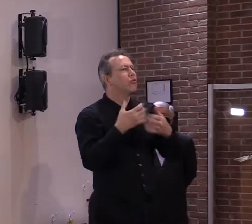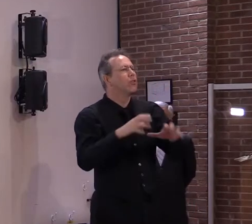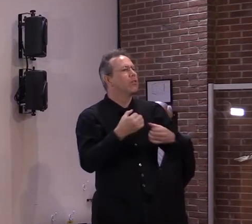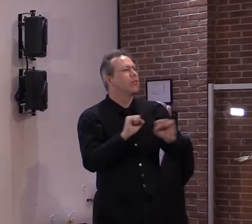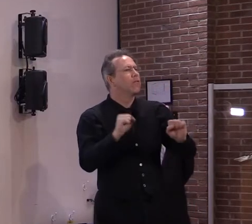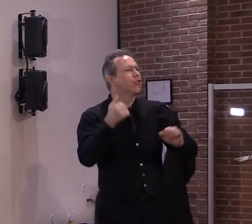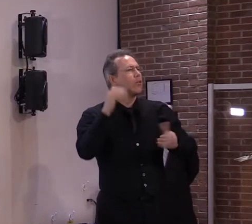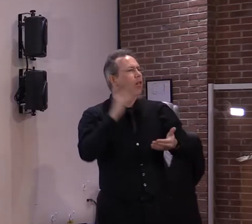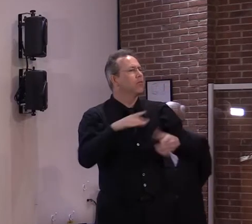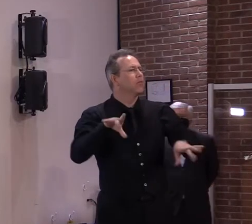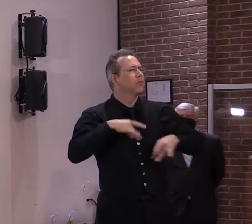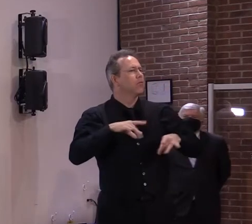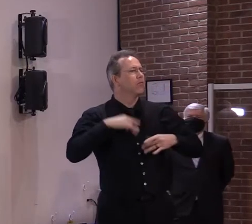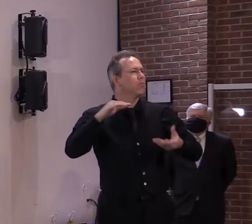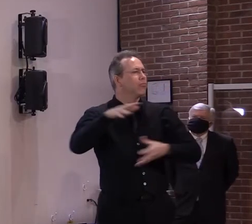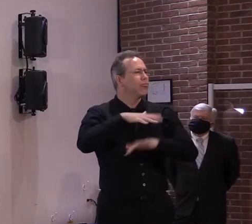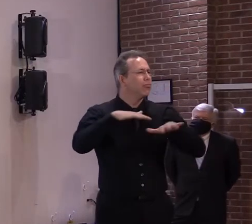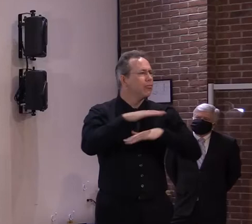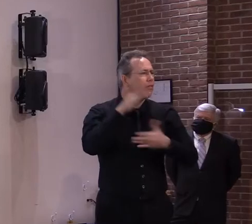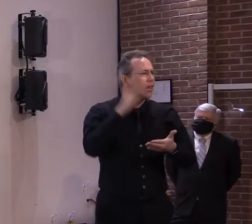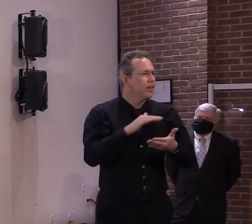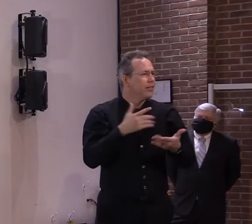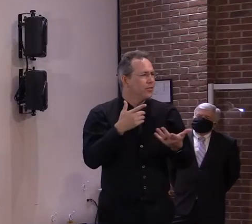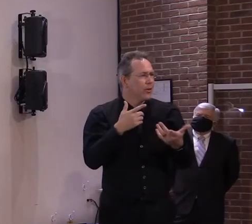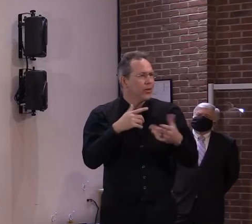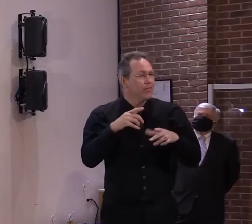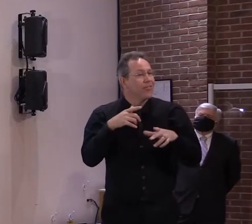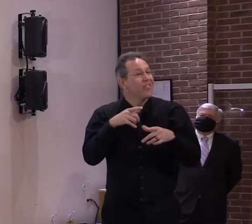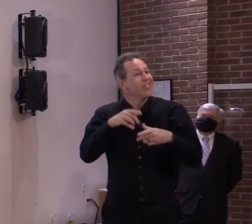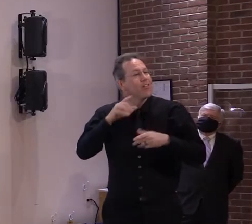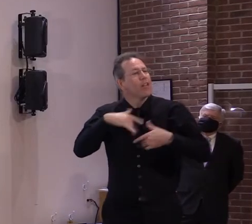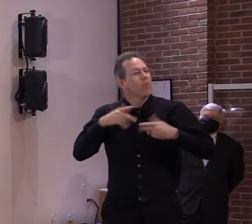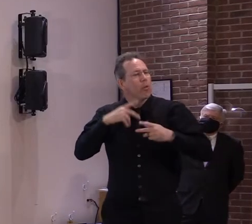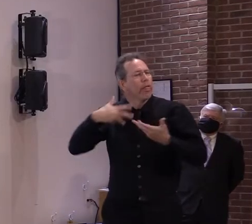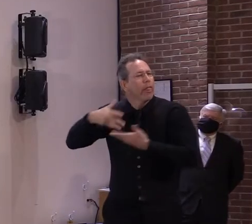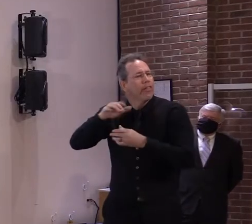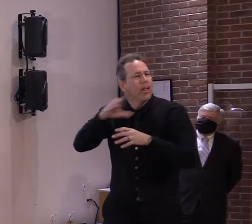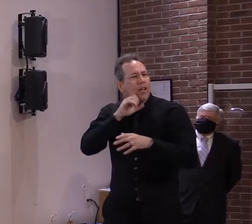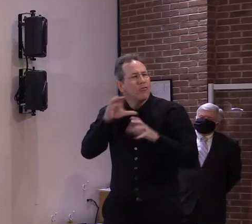peer group. And I would think that would diminish very quickly.